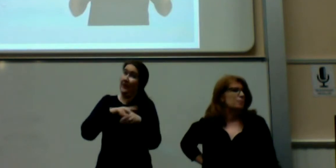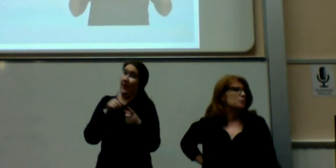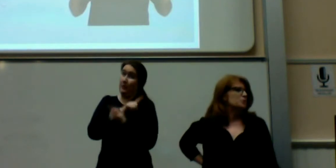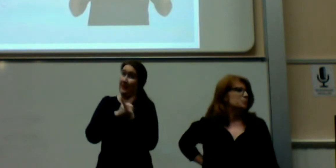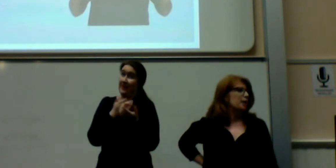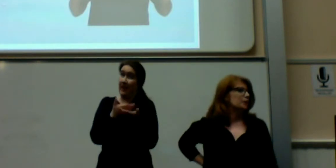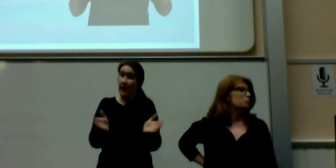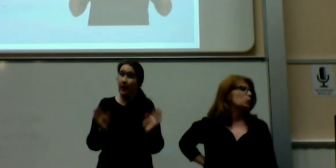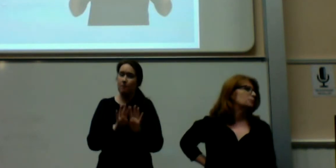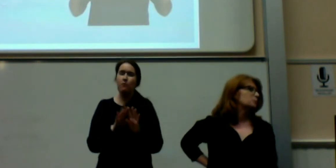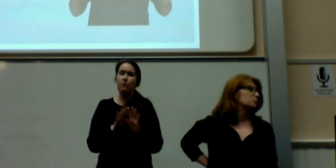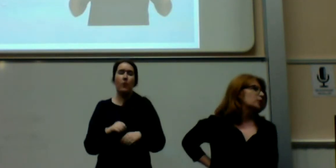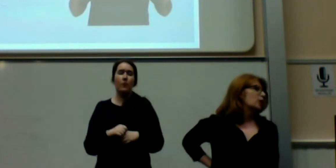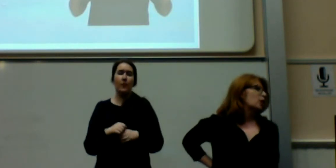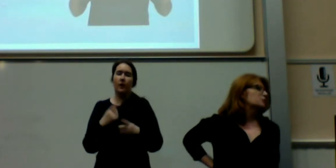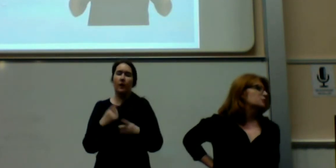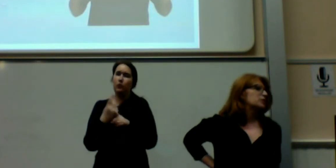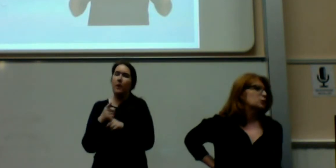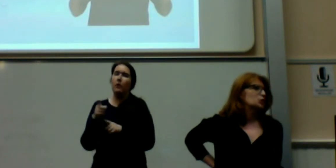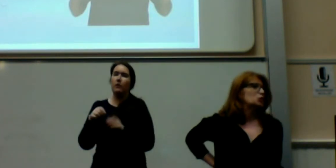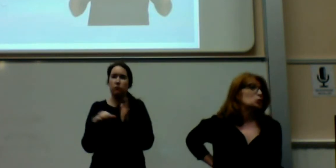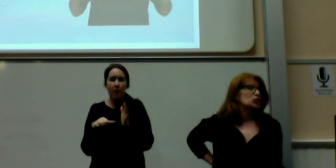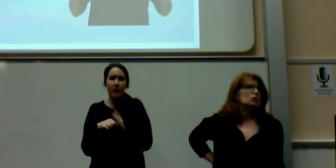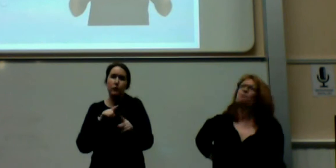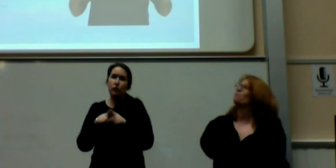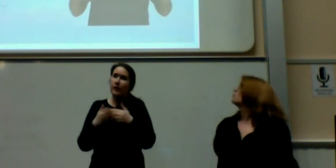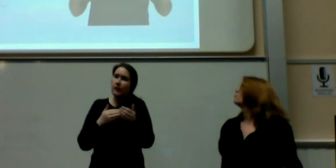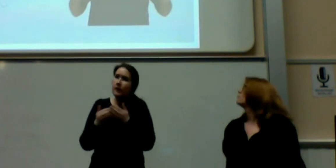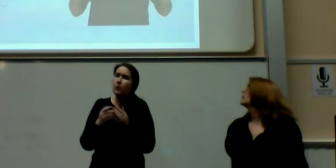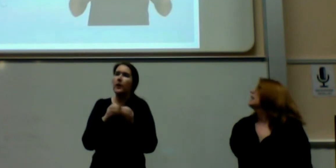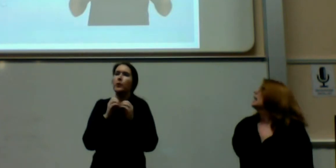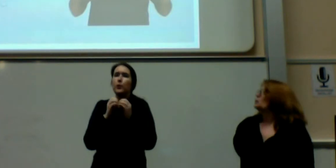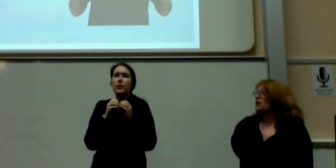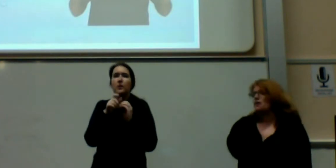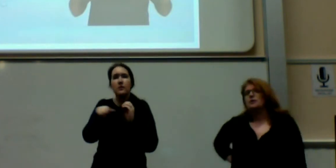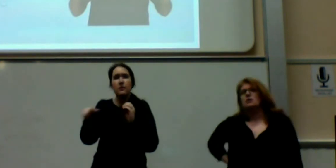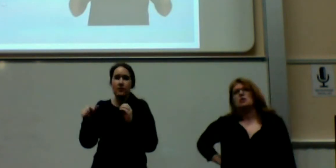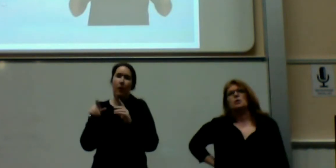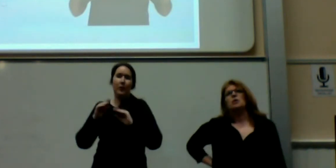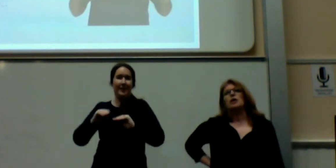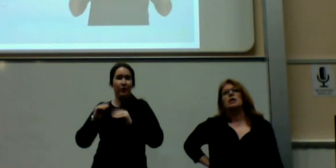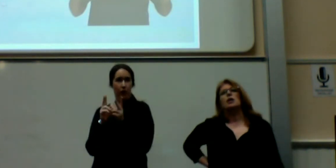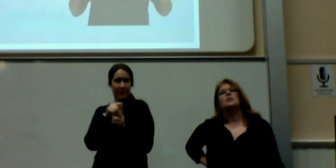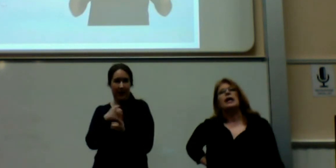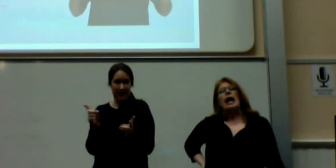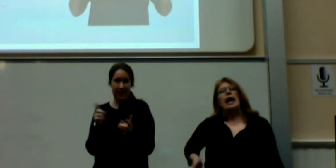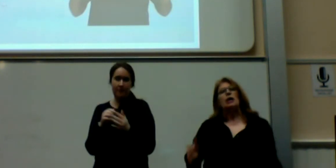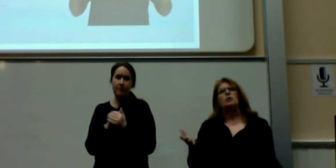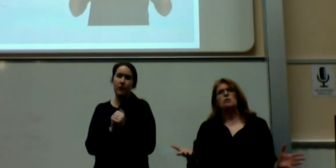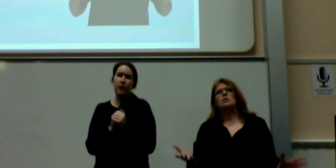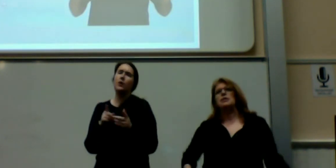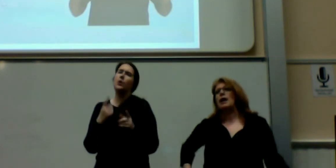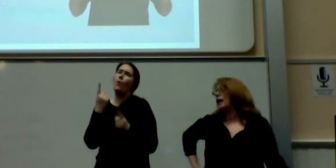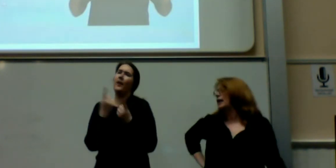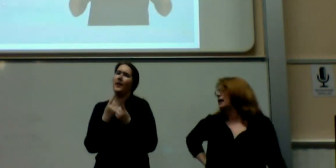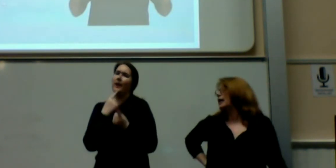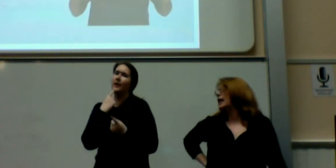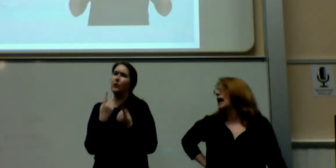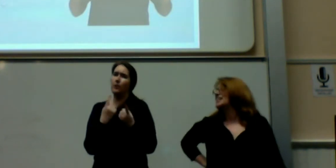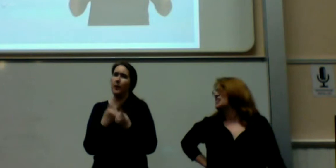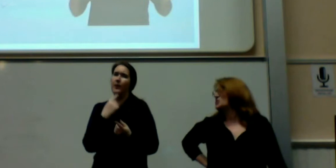staff members about the problems of dealing with students. And one of the things that they were talking about was, how do you